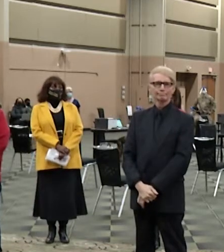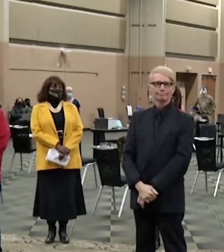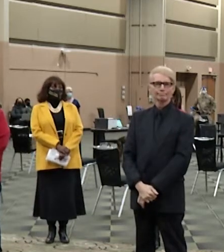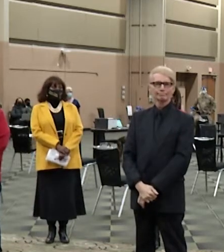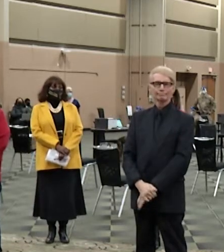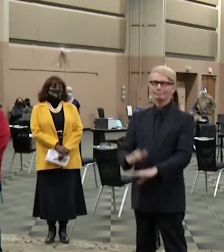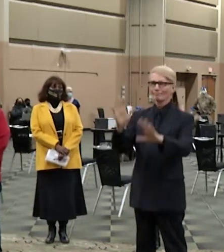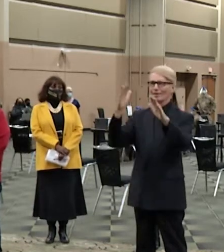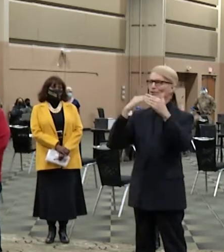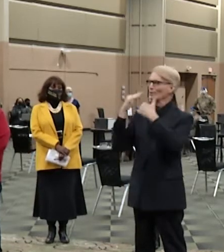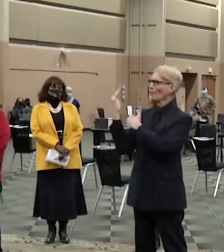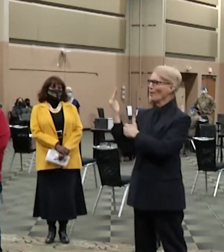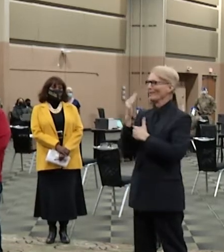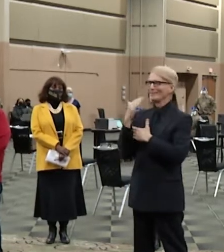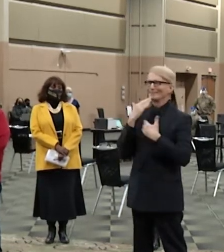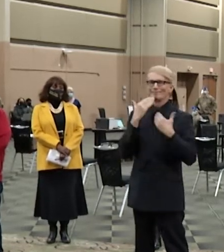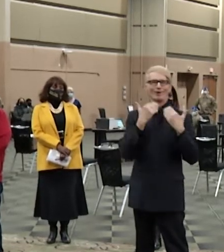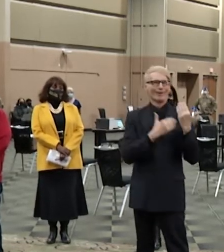Good morning.